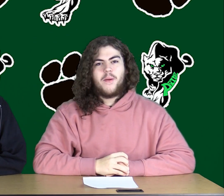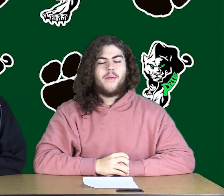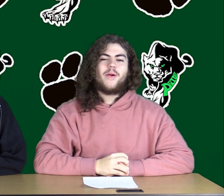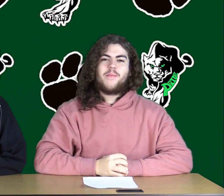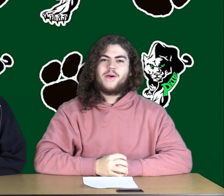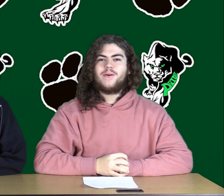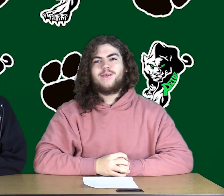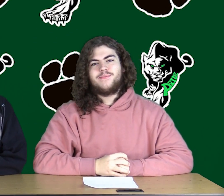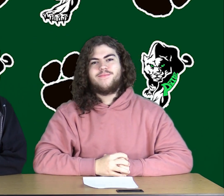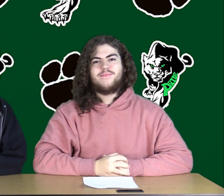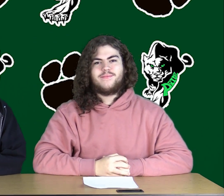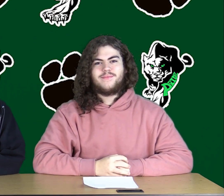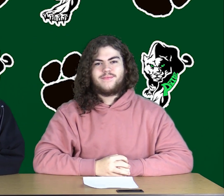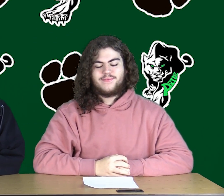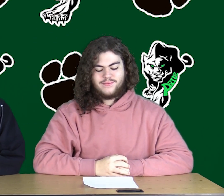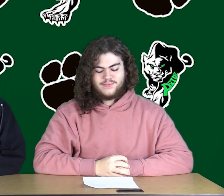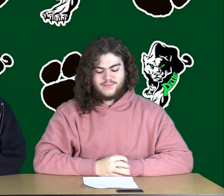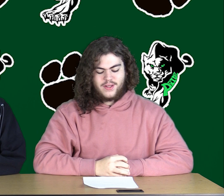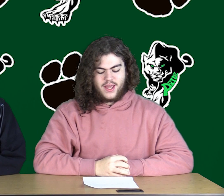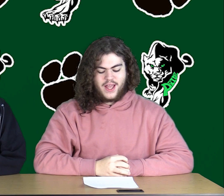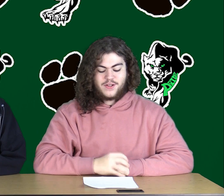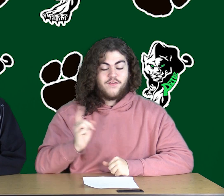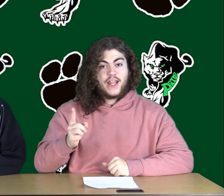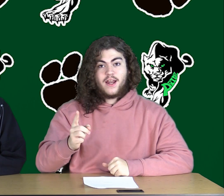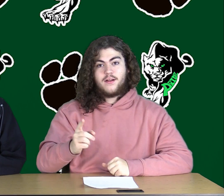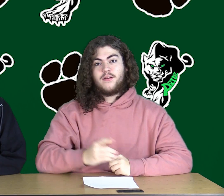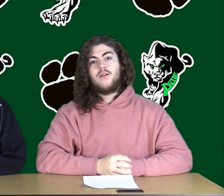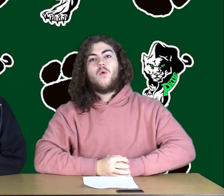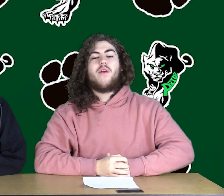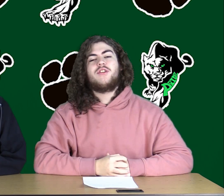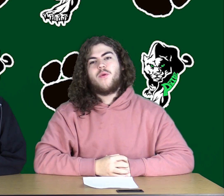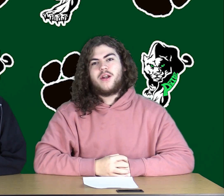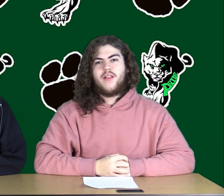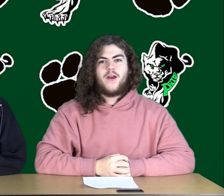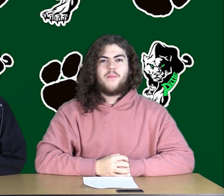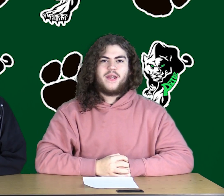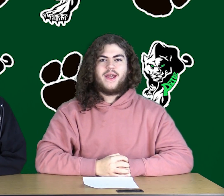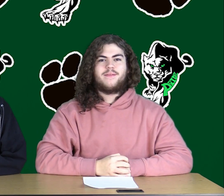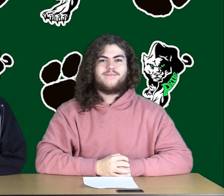Marburger milk. Enjoy the weekend, everybody. And don't forget, we have a 2-hour delay on Monday.